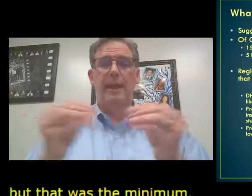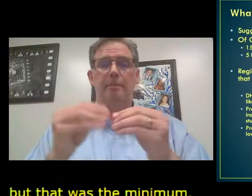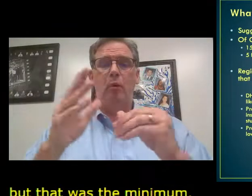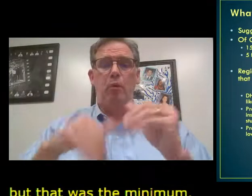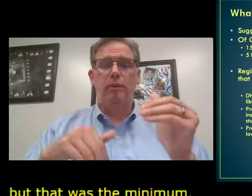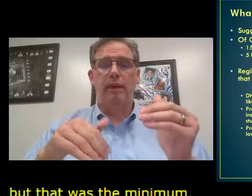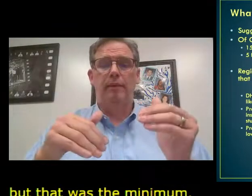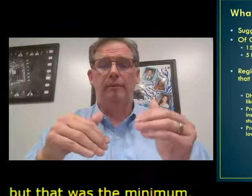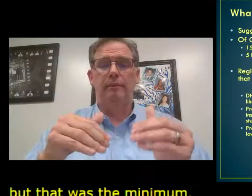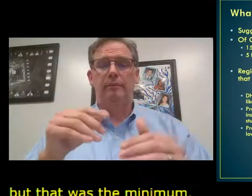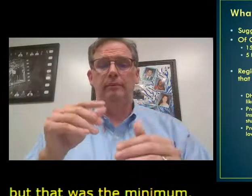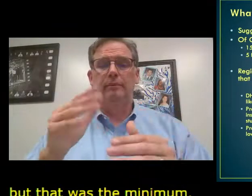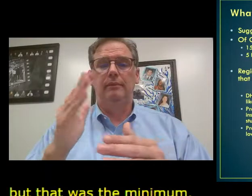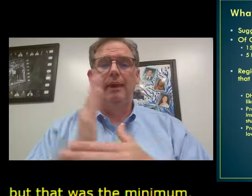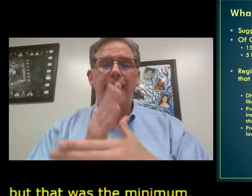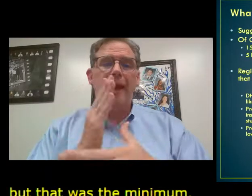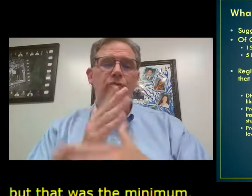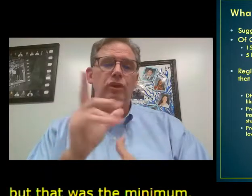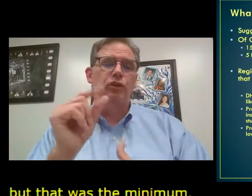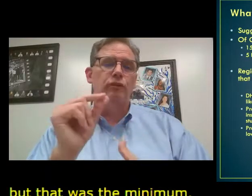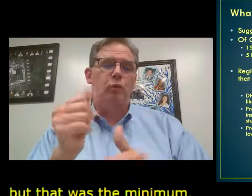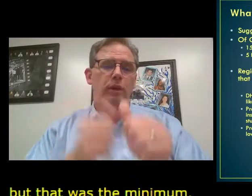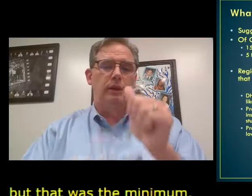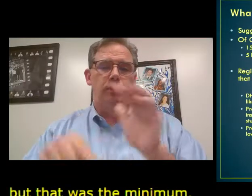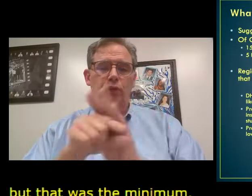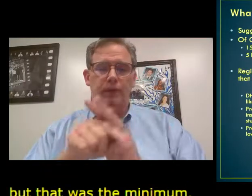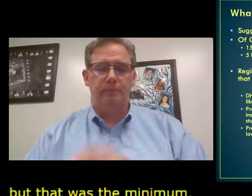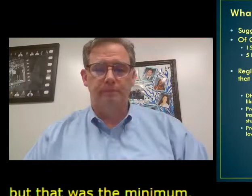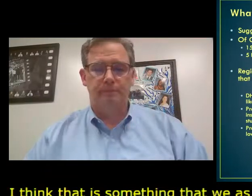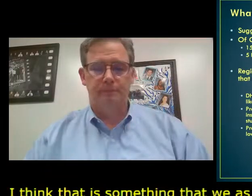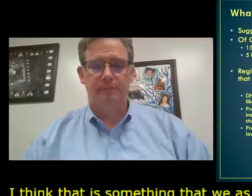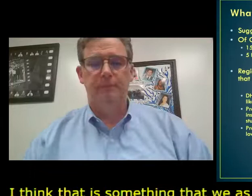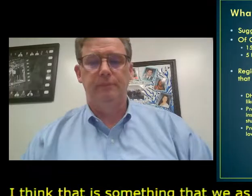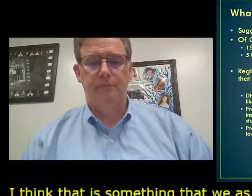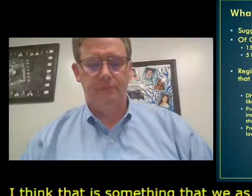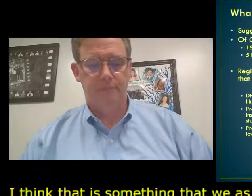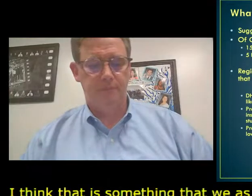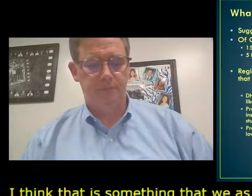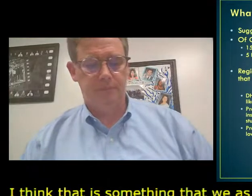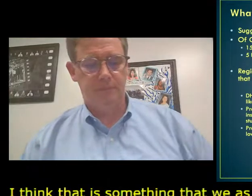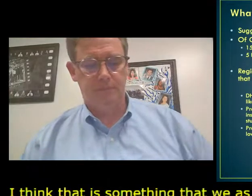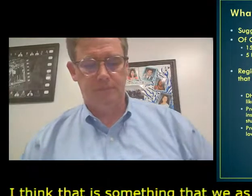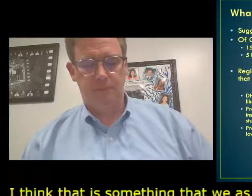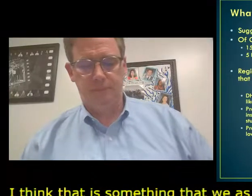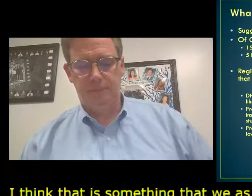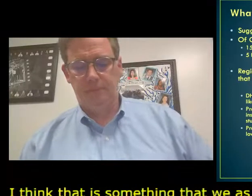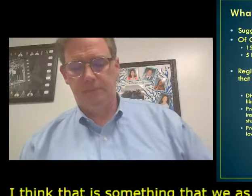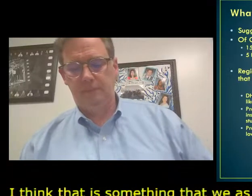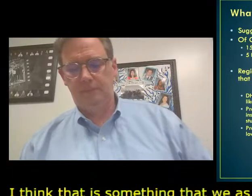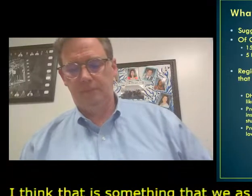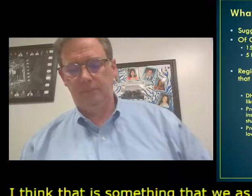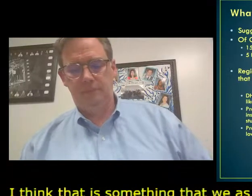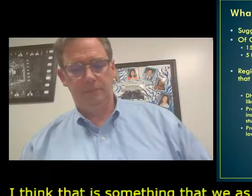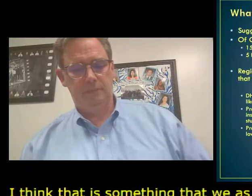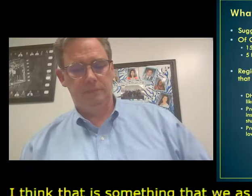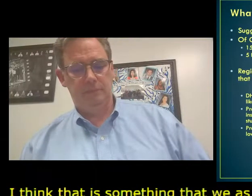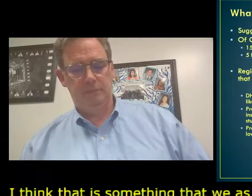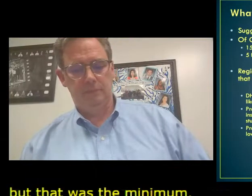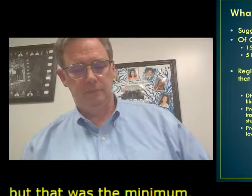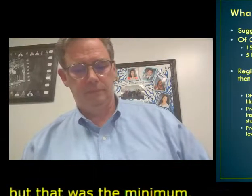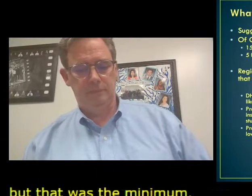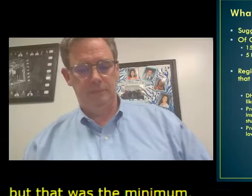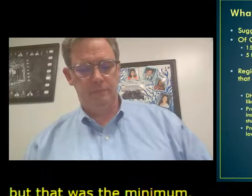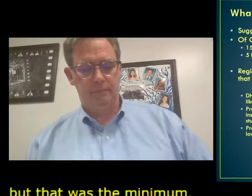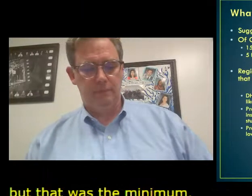But as of 5 years ago, there were only 5 programs and an average of 20 per